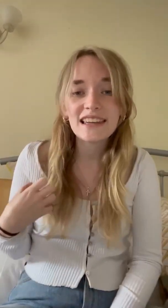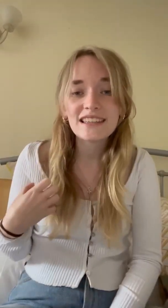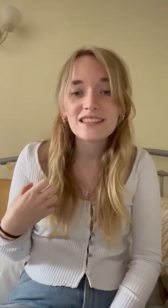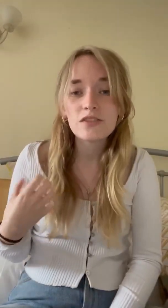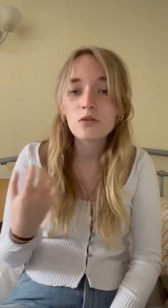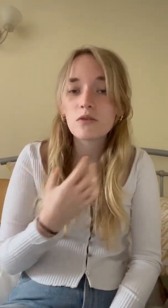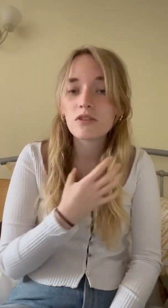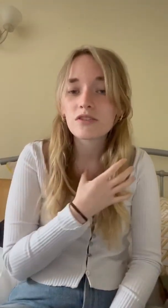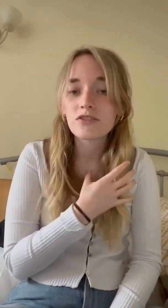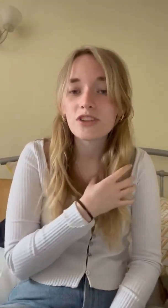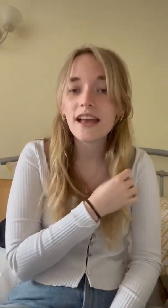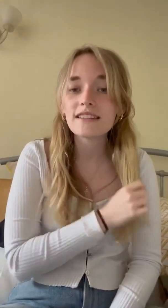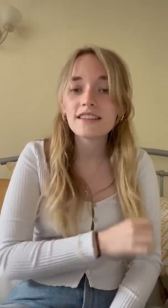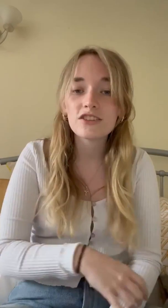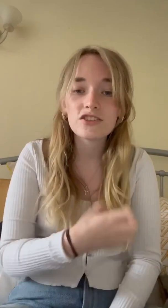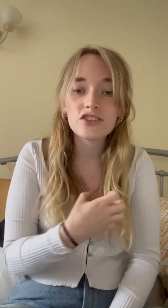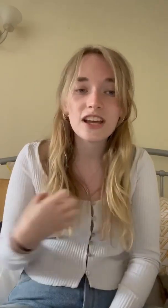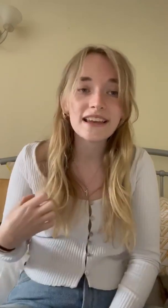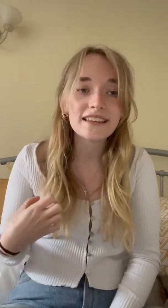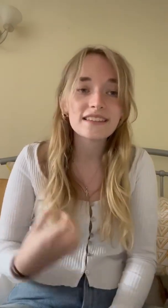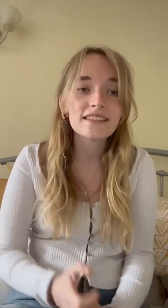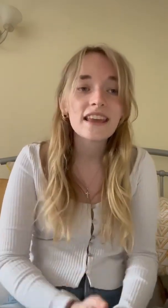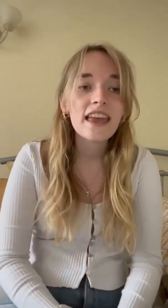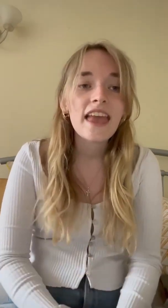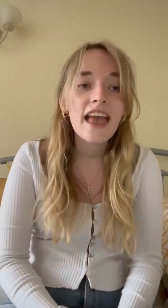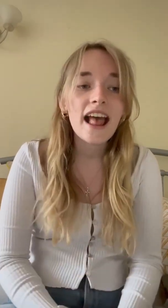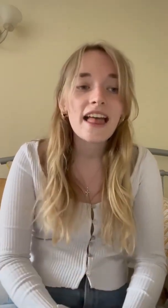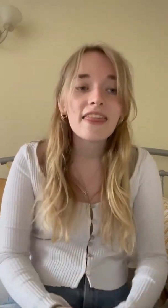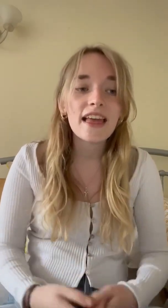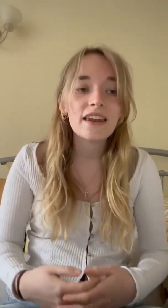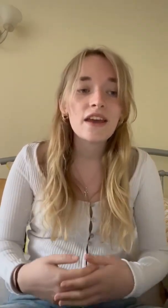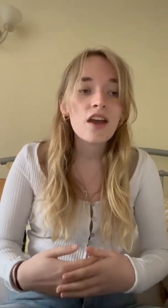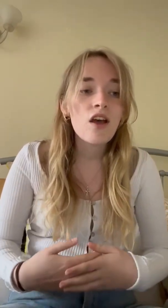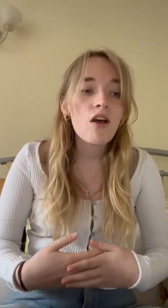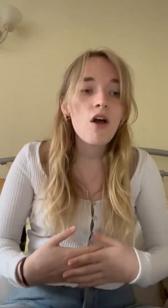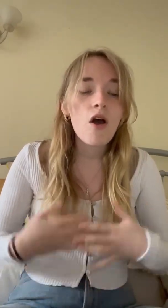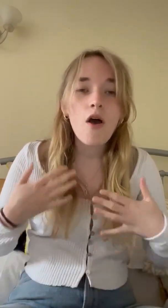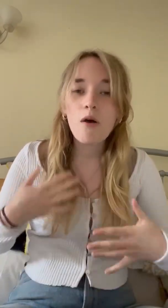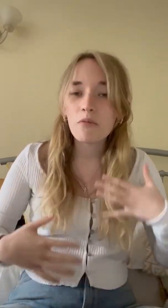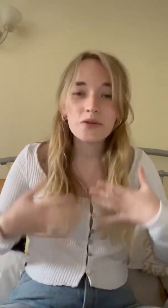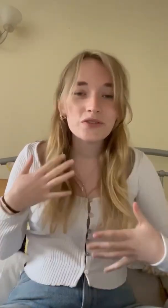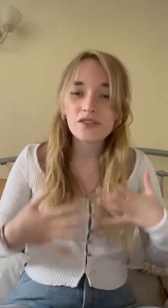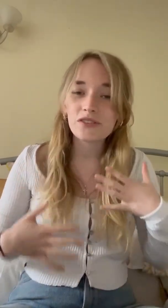Jealous, you claw across your chest. Jealous. And then emotional.